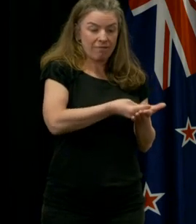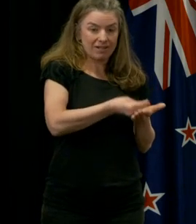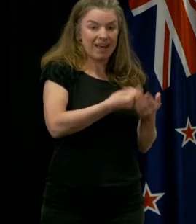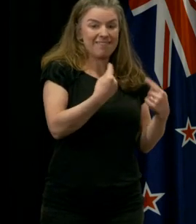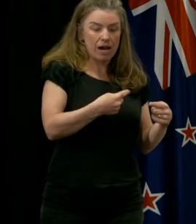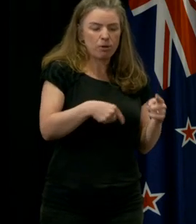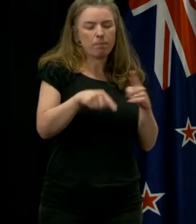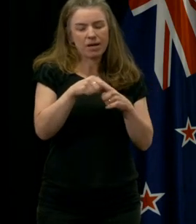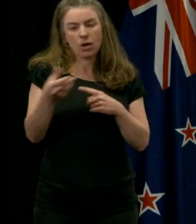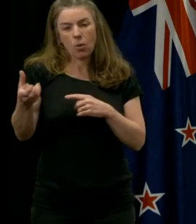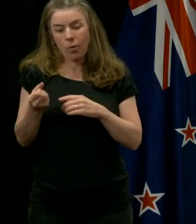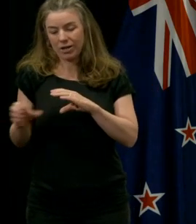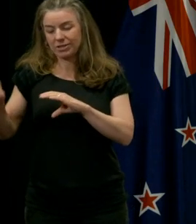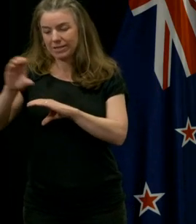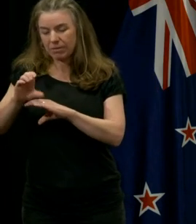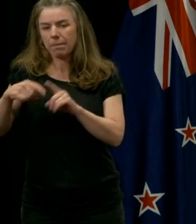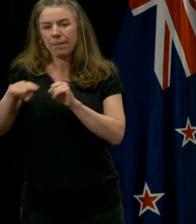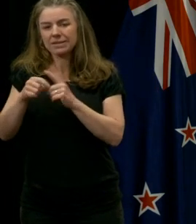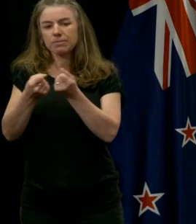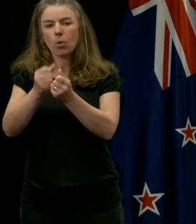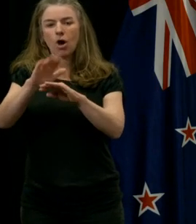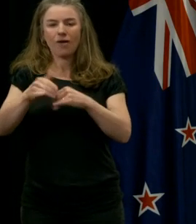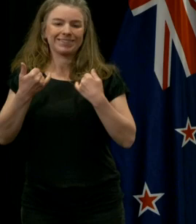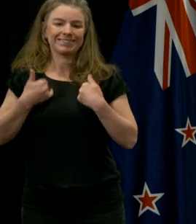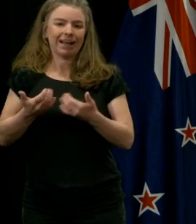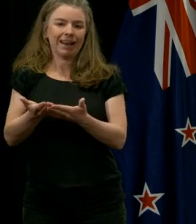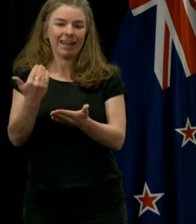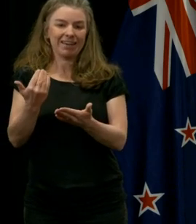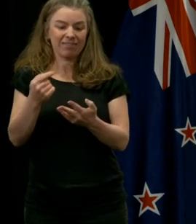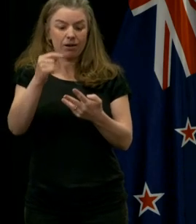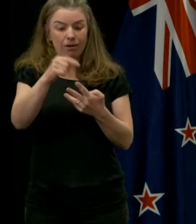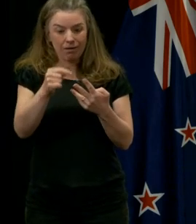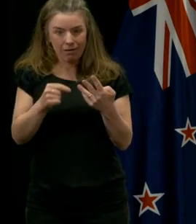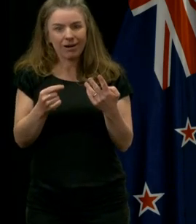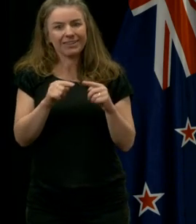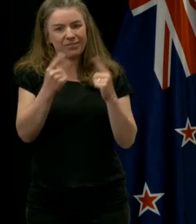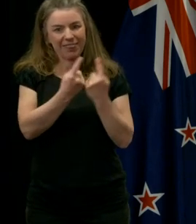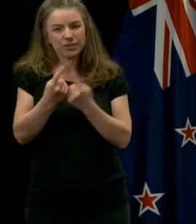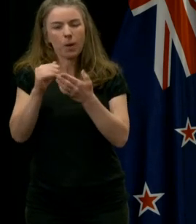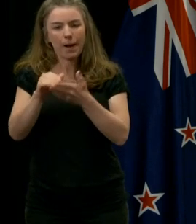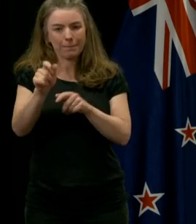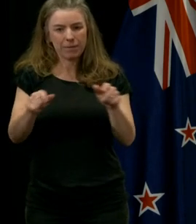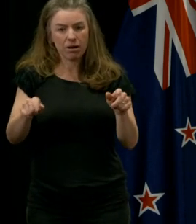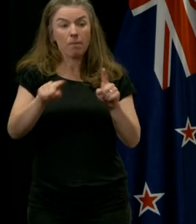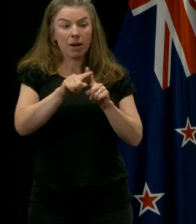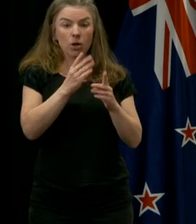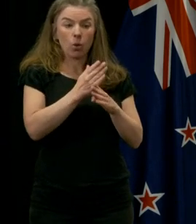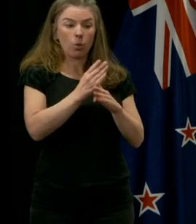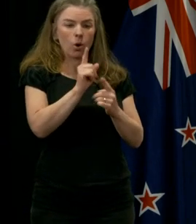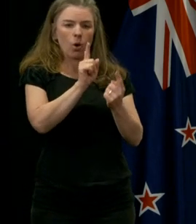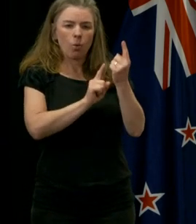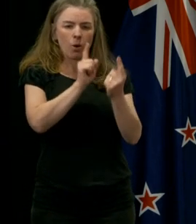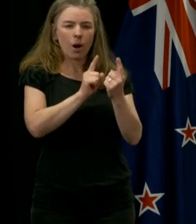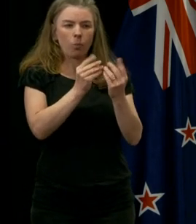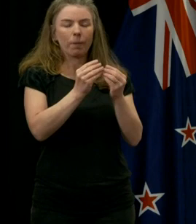scheme and the support we've been giving around sick leave. In addition to all of that too, Jason, we are continuing to work one-on-one with very